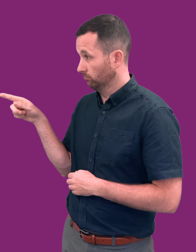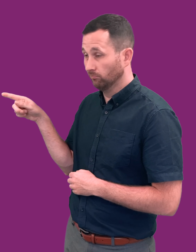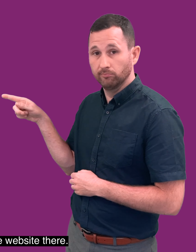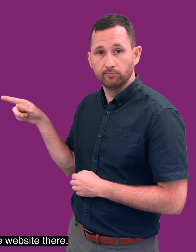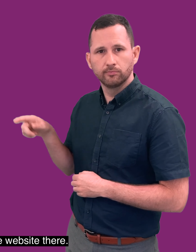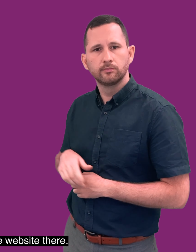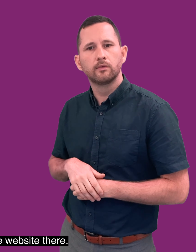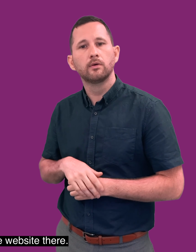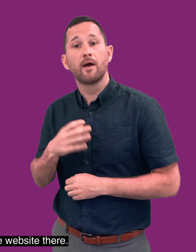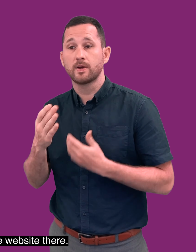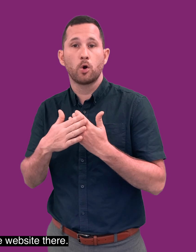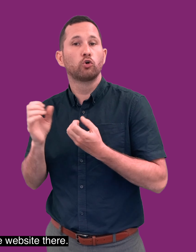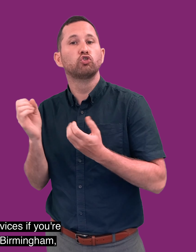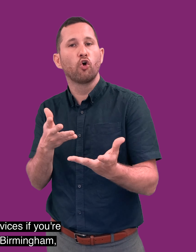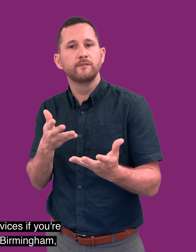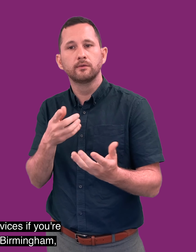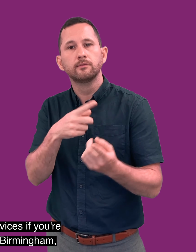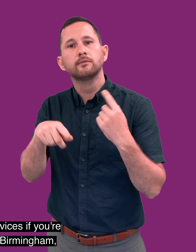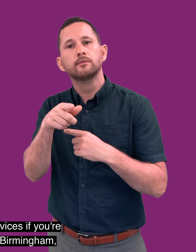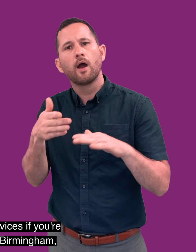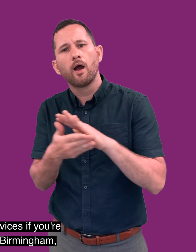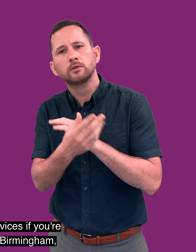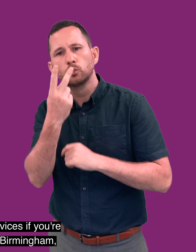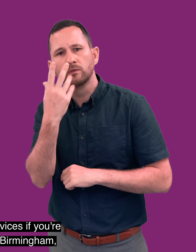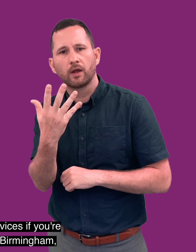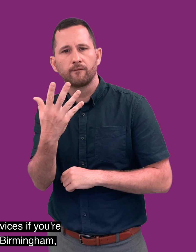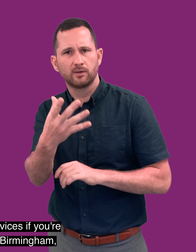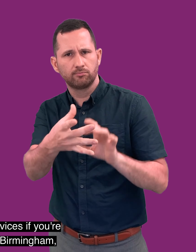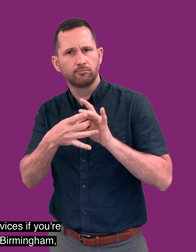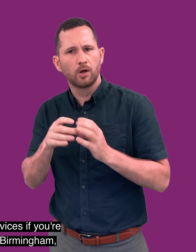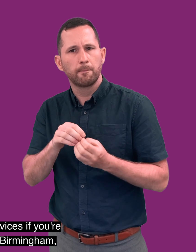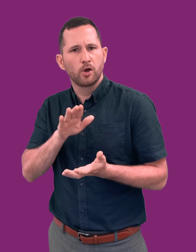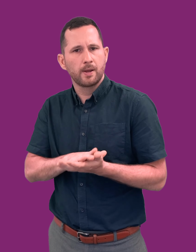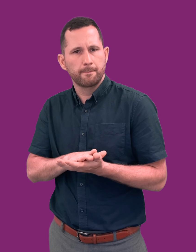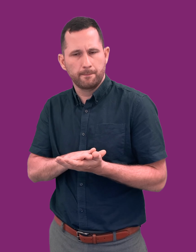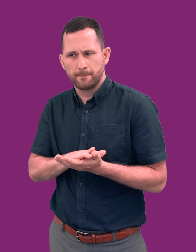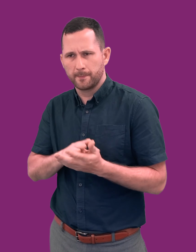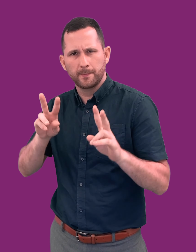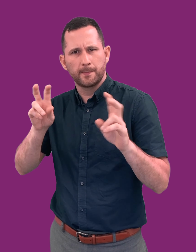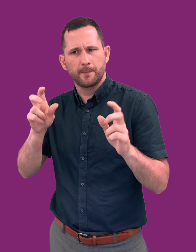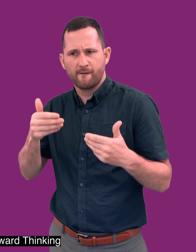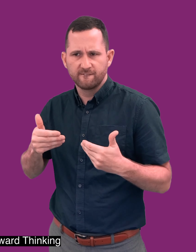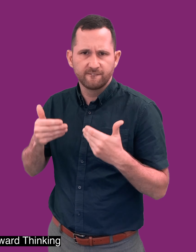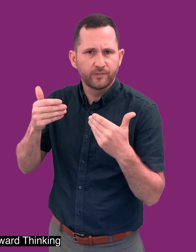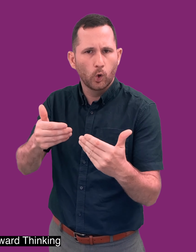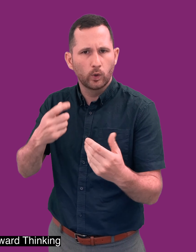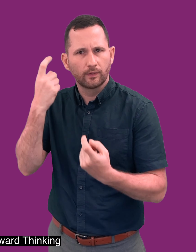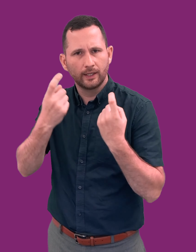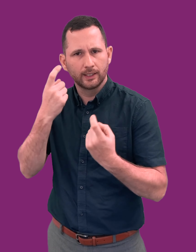Just look at the website there. For more services, if you're under 25 in Birmingham, we have Forward